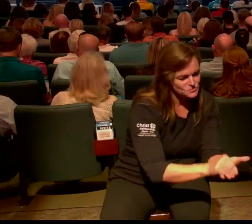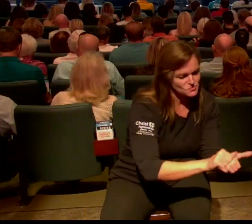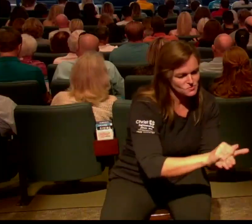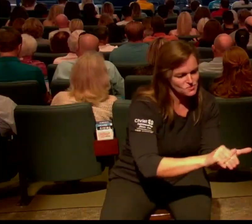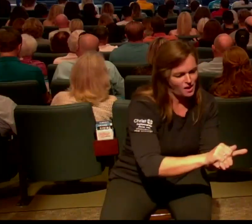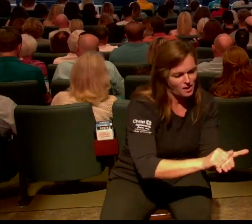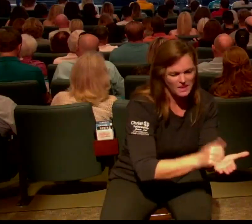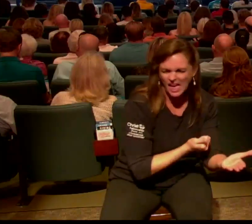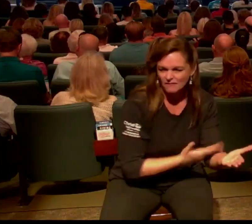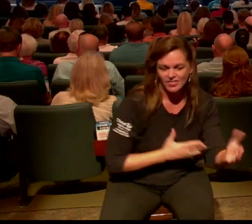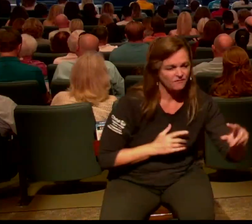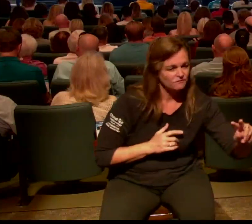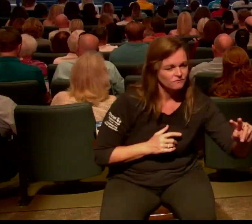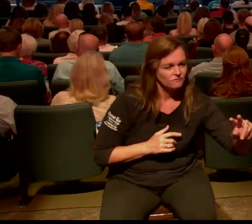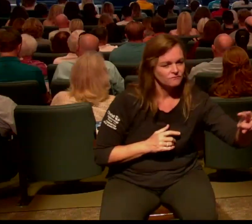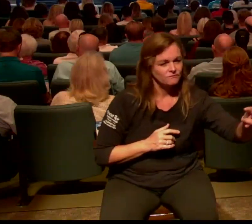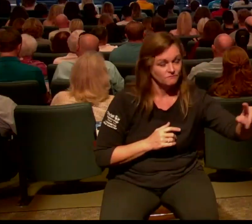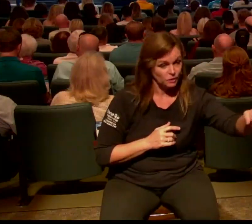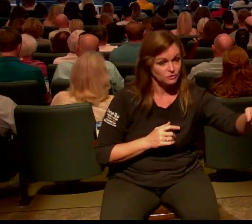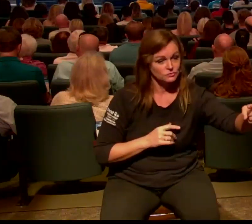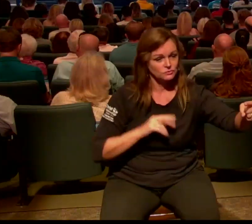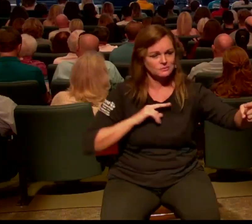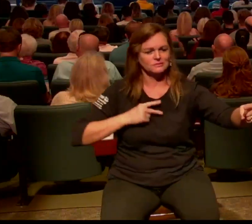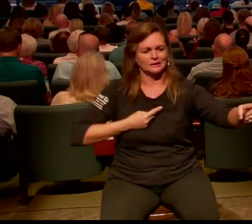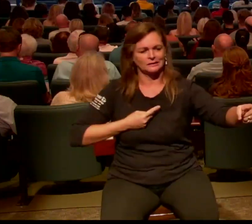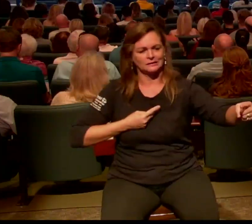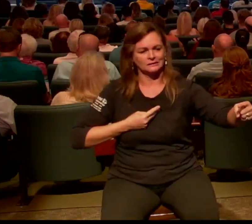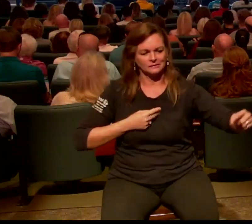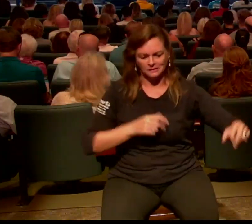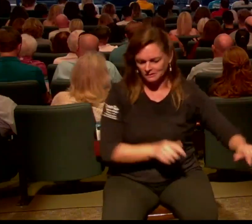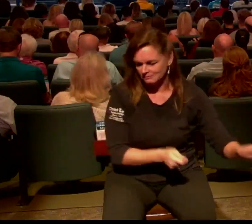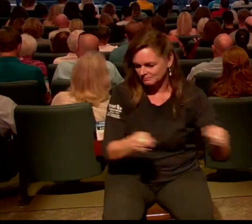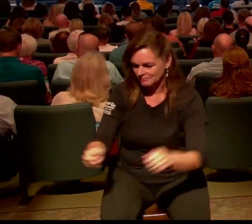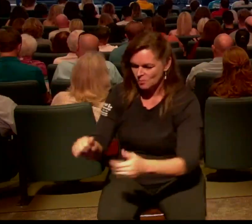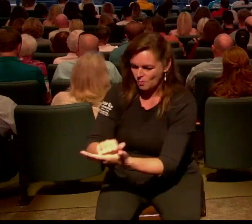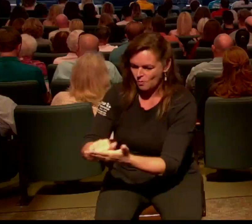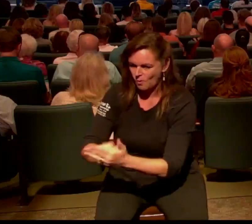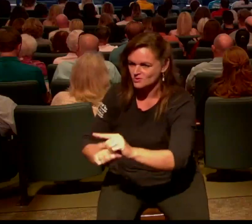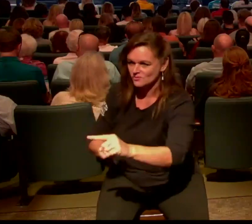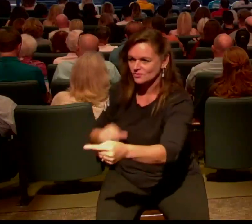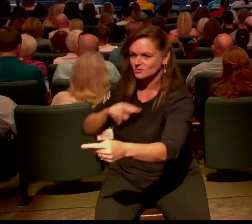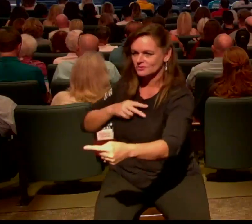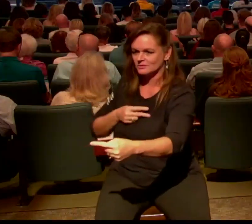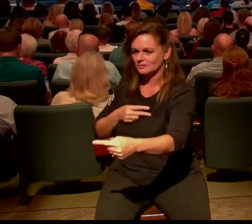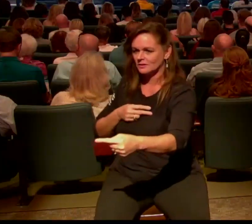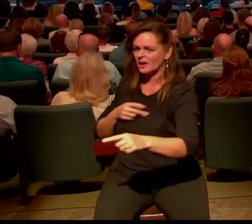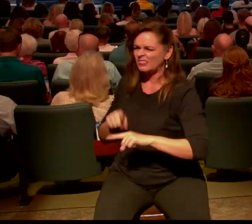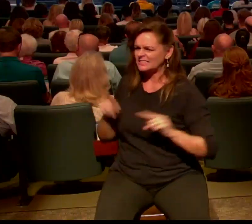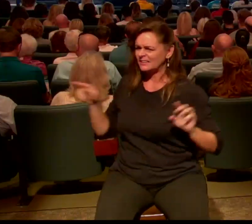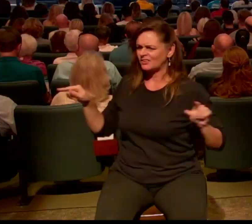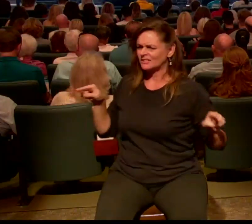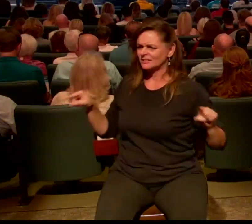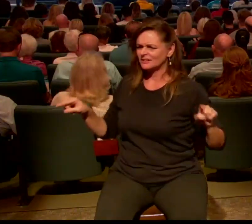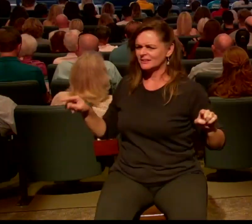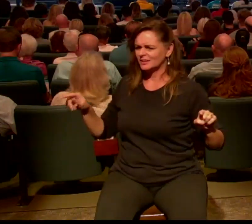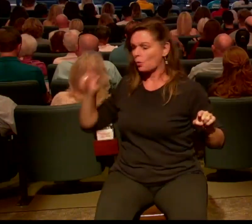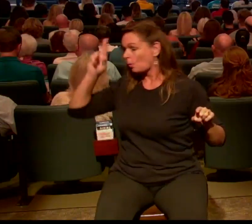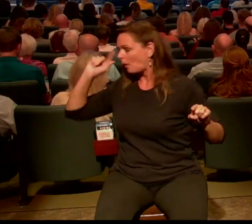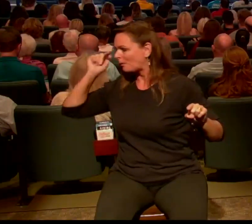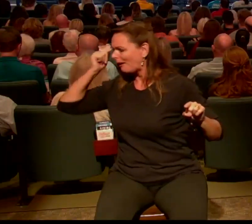put everyone else first. That's the difference. That's the